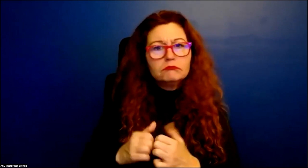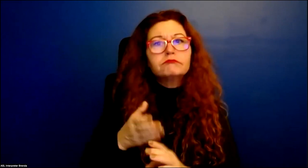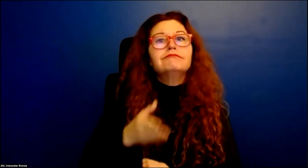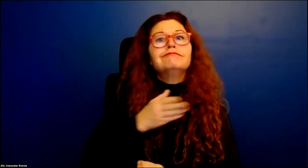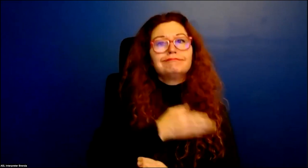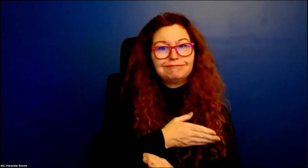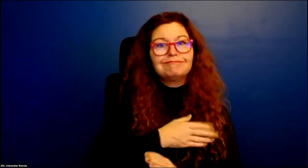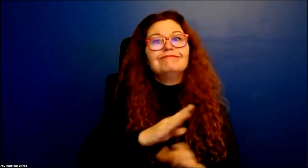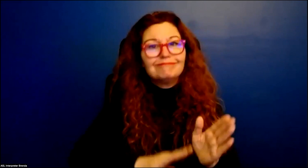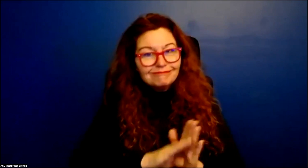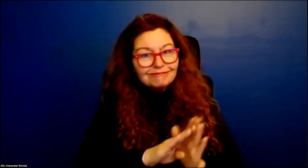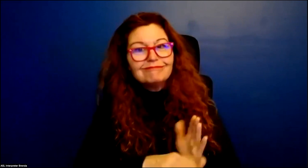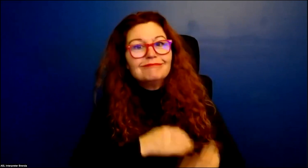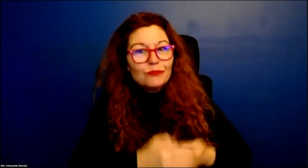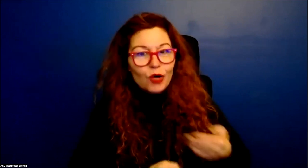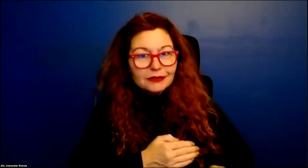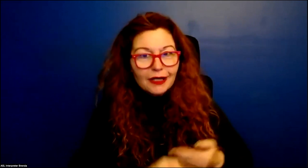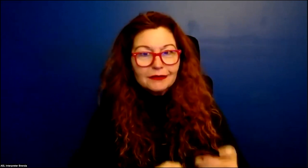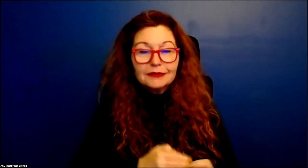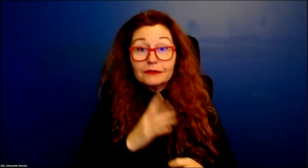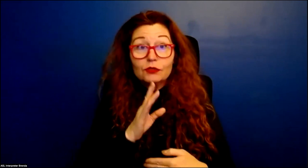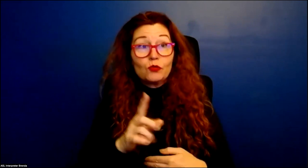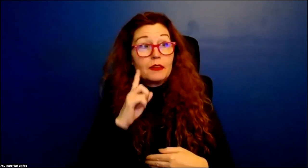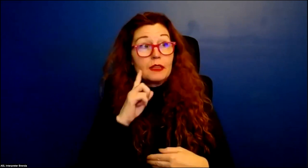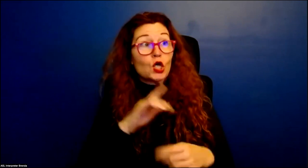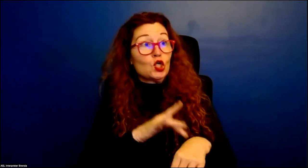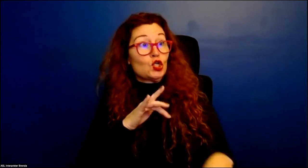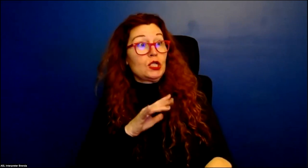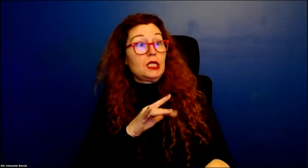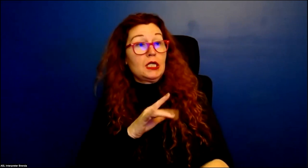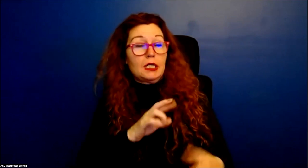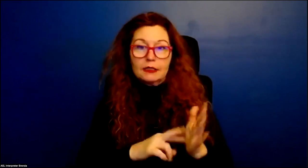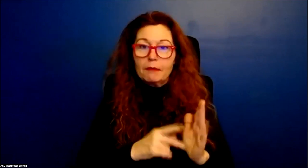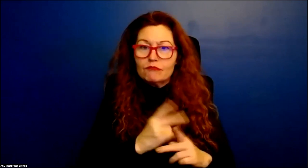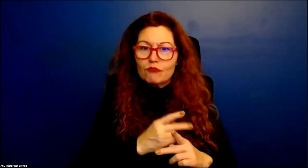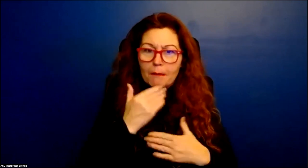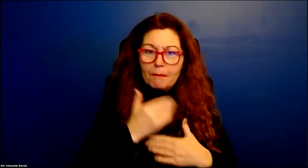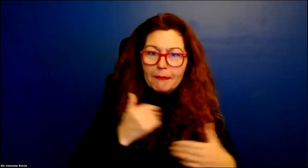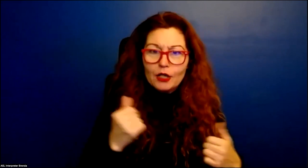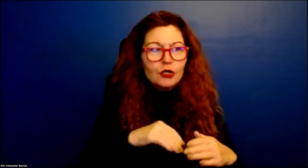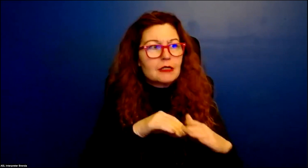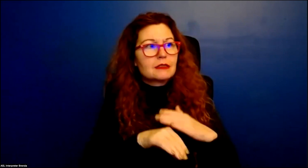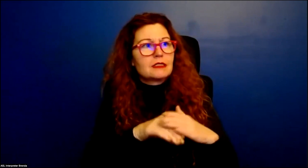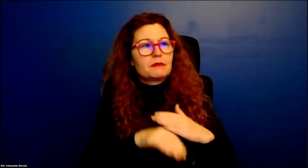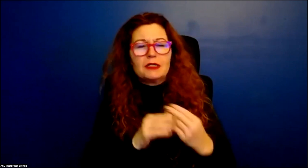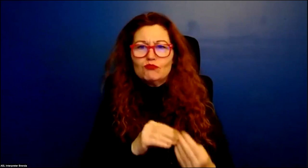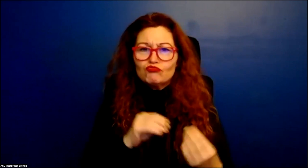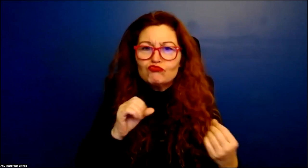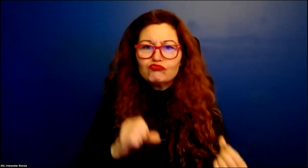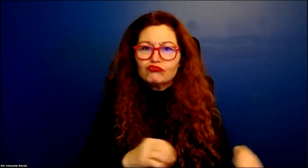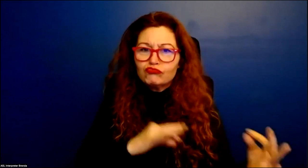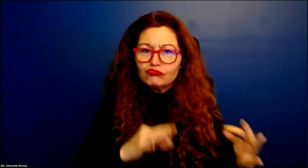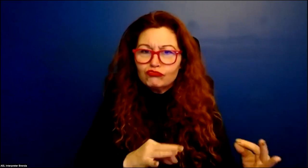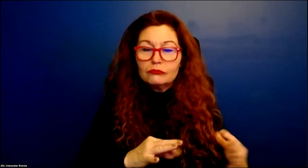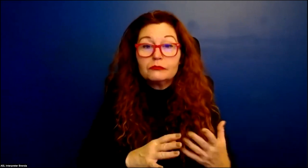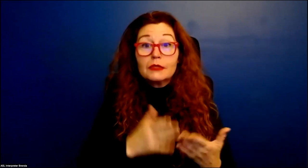think about accessibility features, the better they are. And it's actually probably way less expensive, because it's much easier to build something accessible